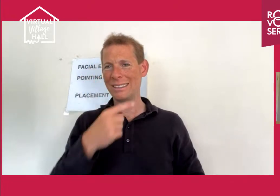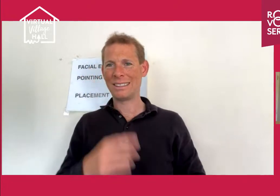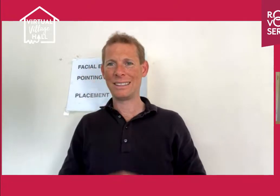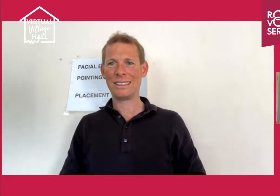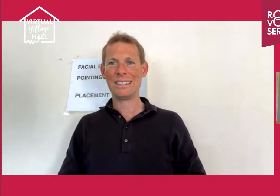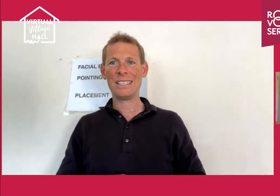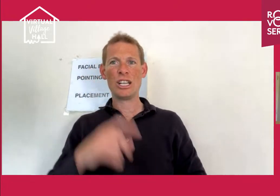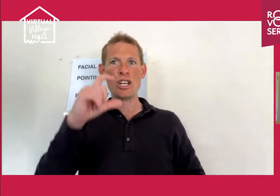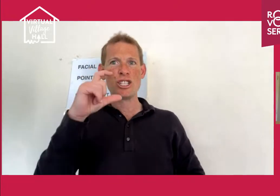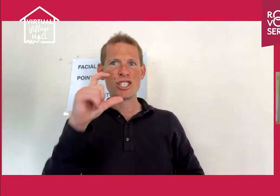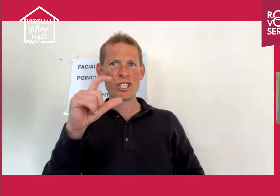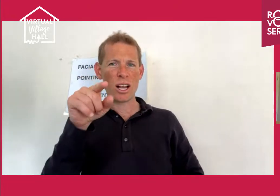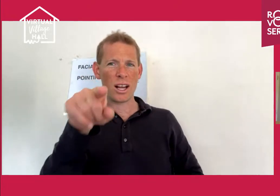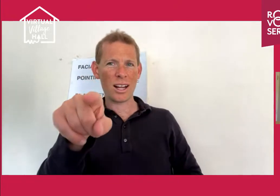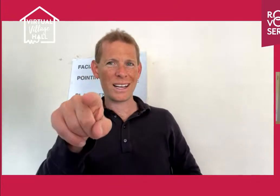Really pretty.